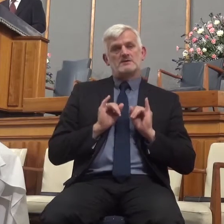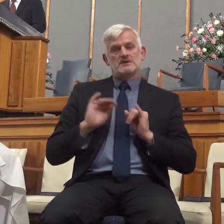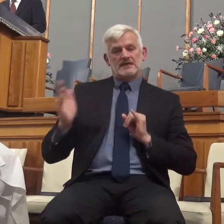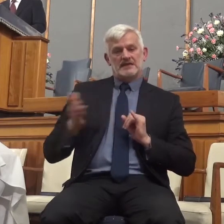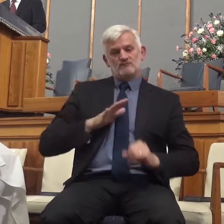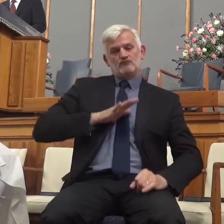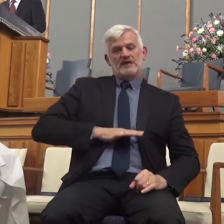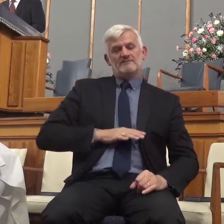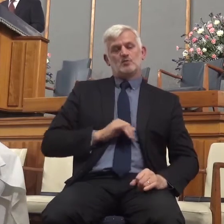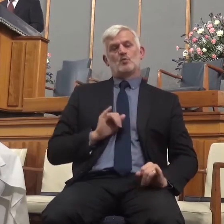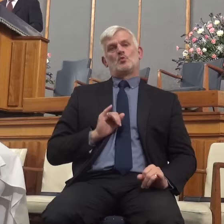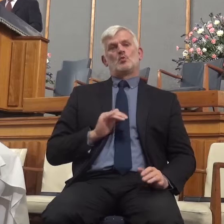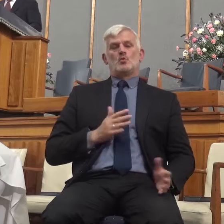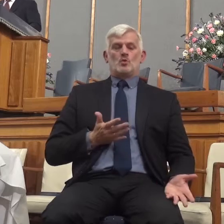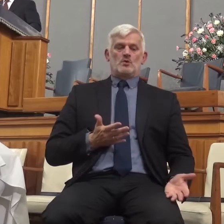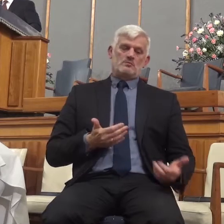from danger,